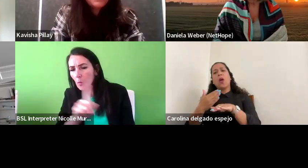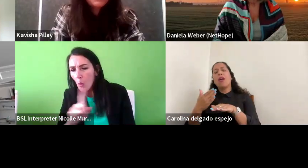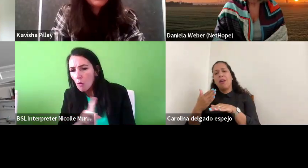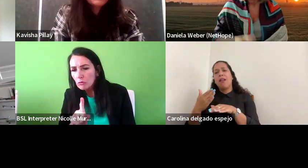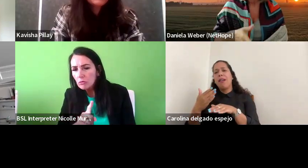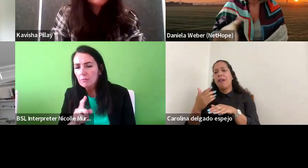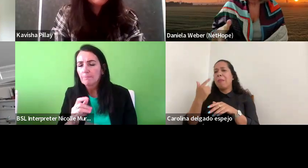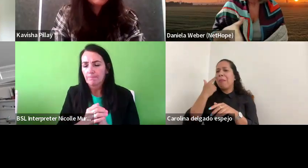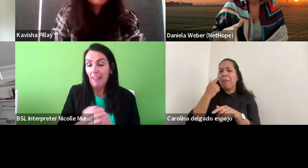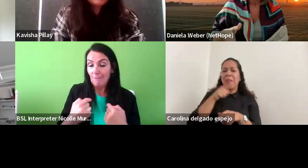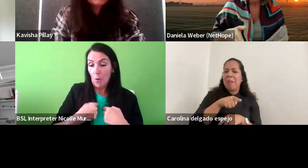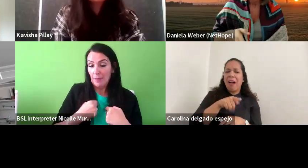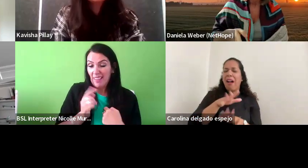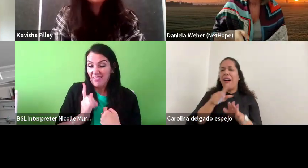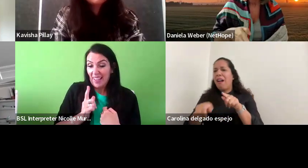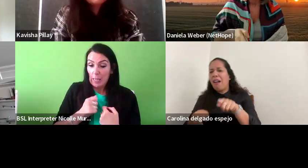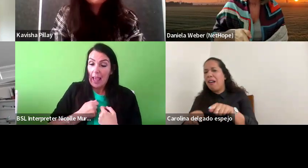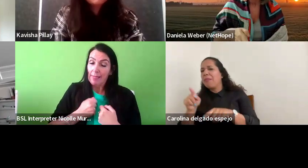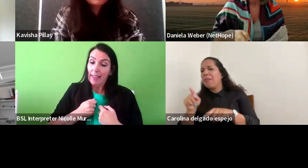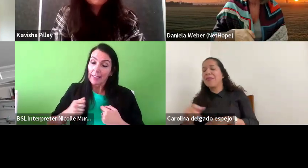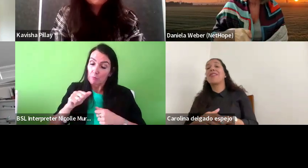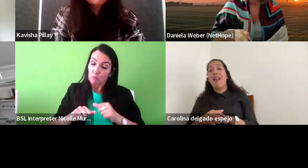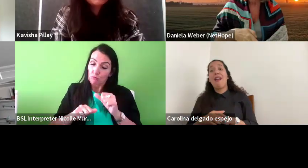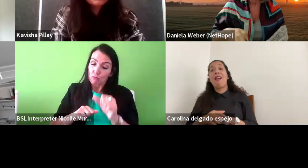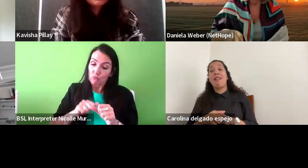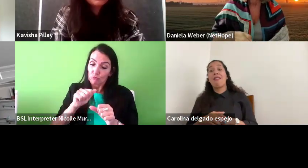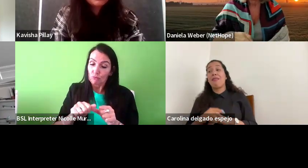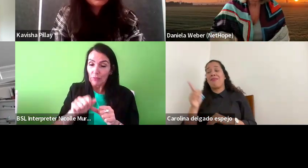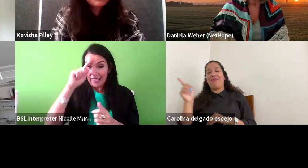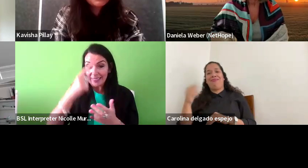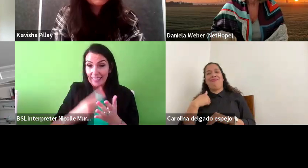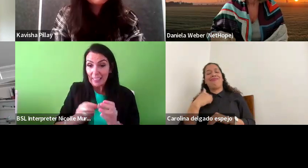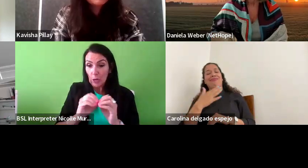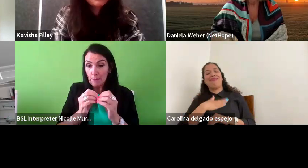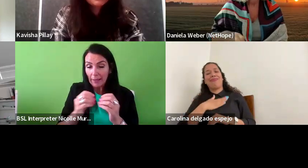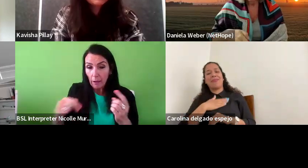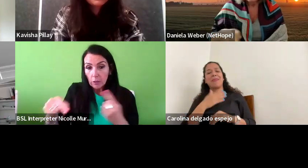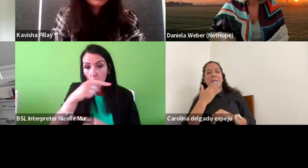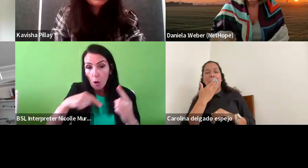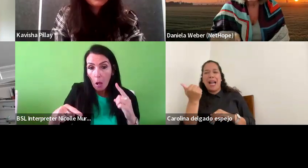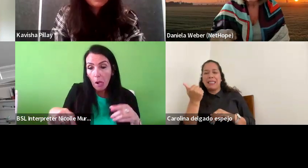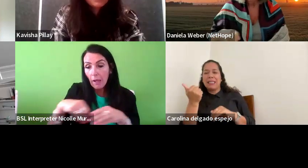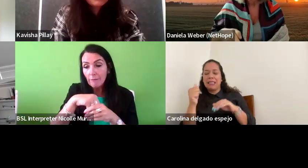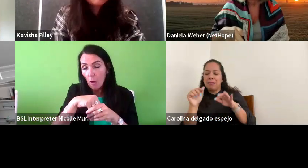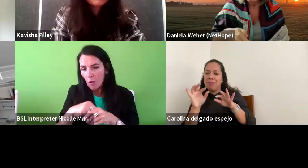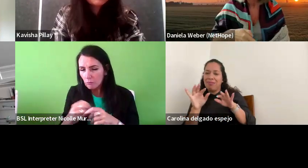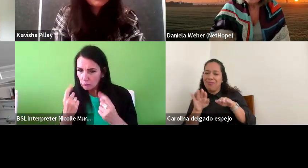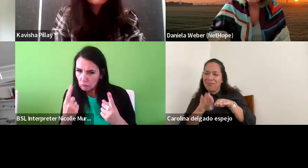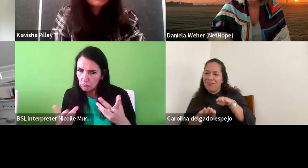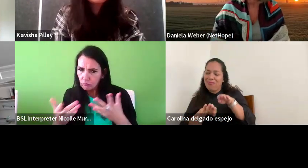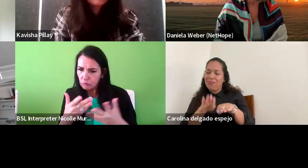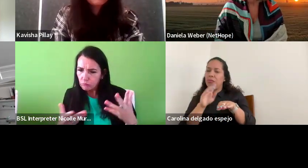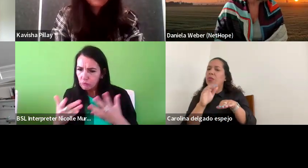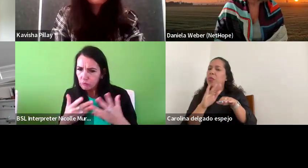really following that method and making sure that also those decision makers in organizations, at donors, I haven't spoken about